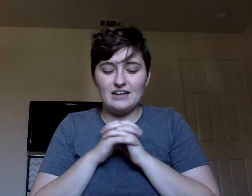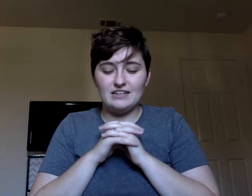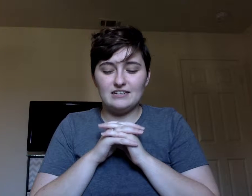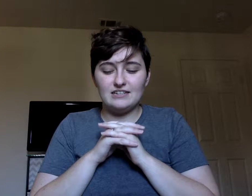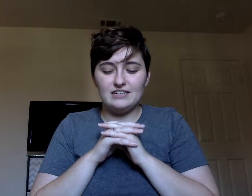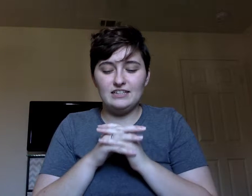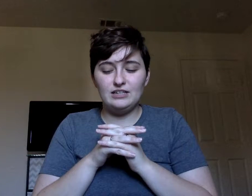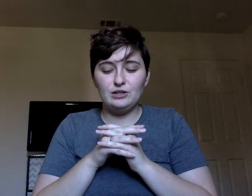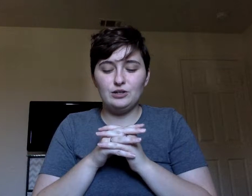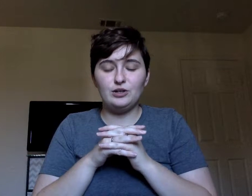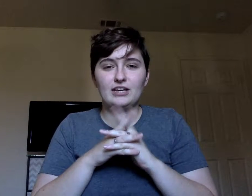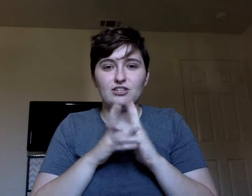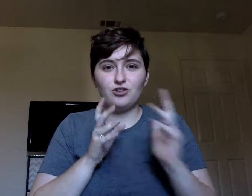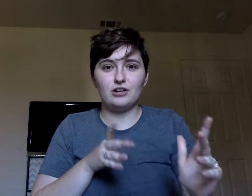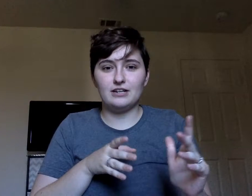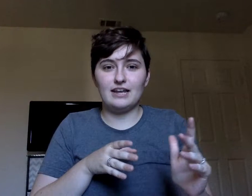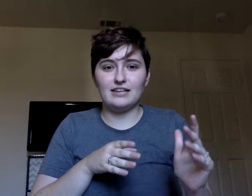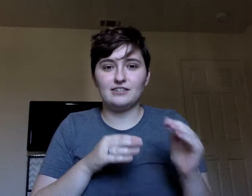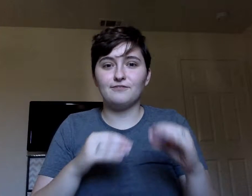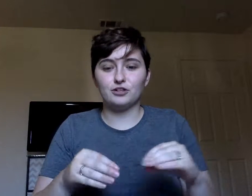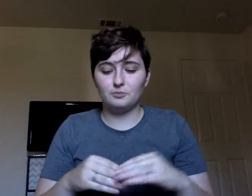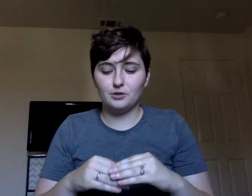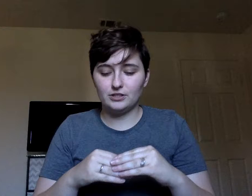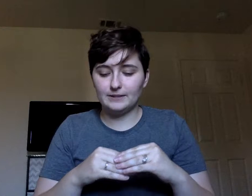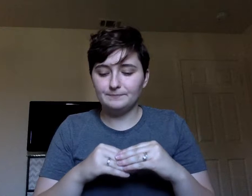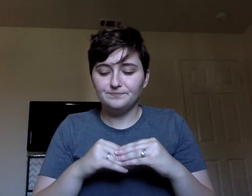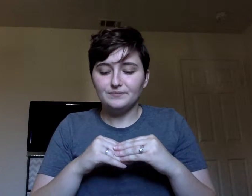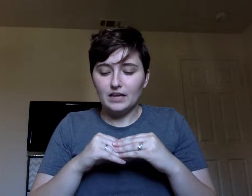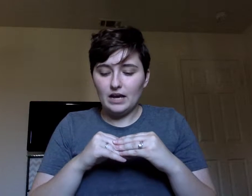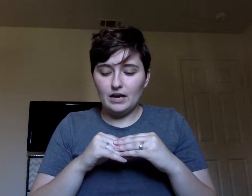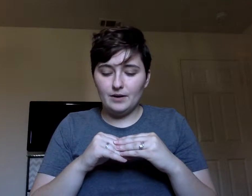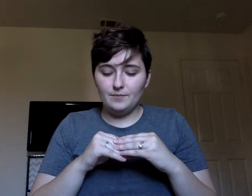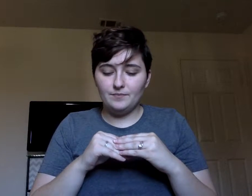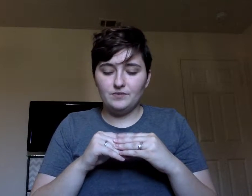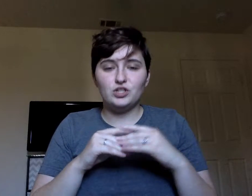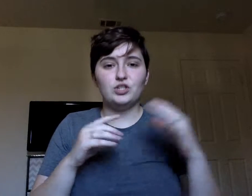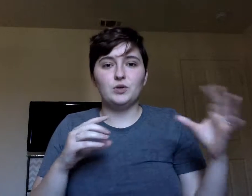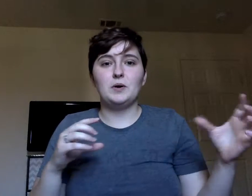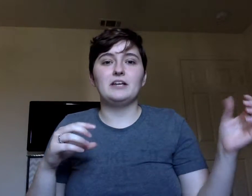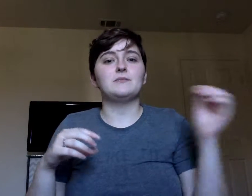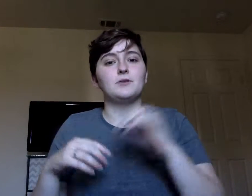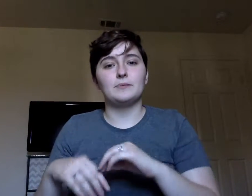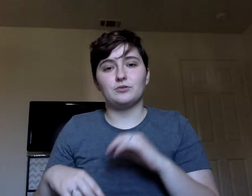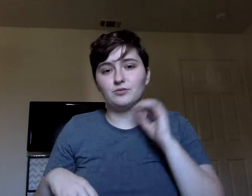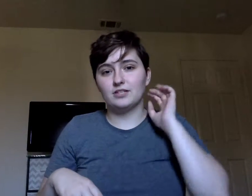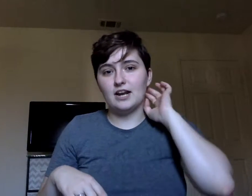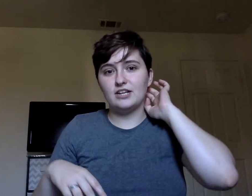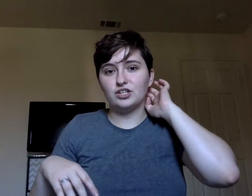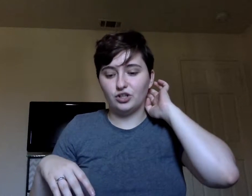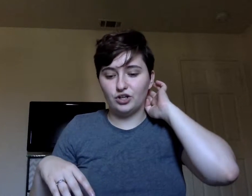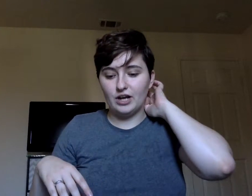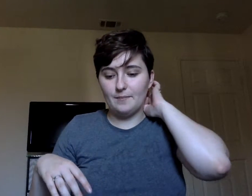And he is credited as the first person to do an experimental study to learn